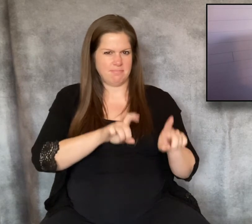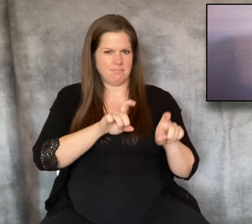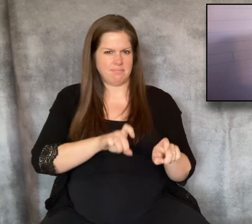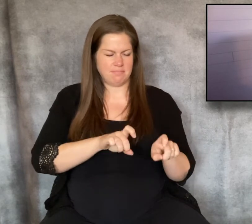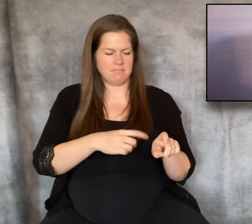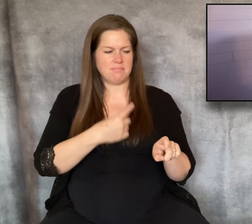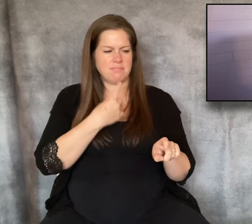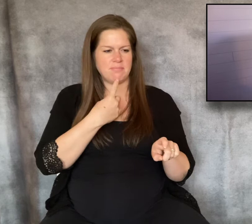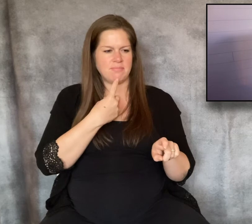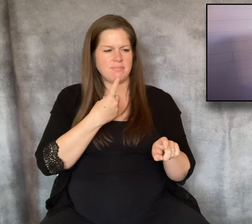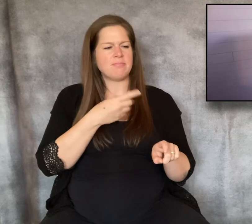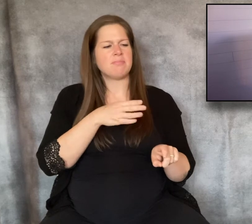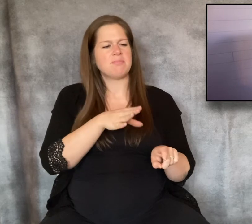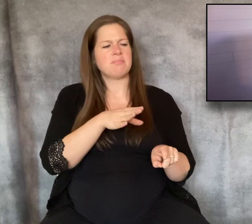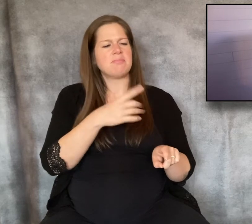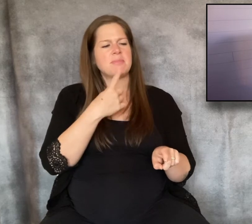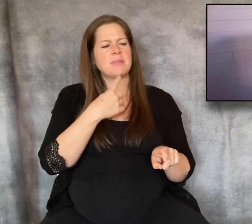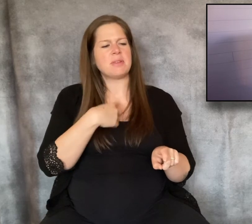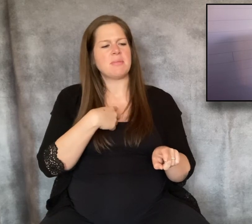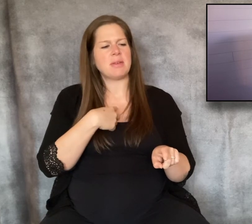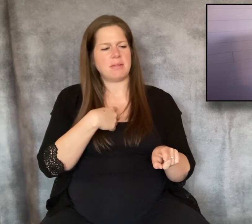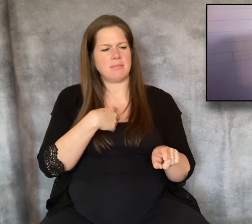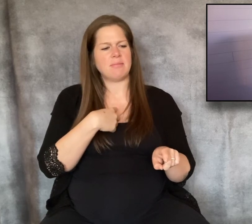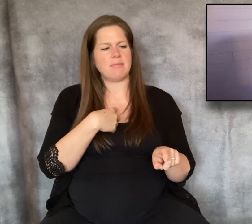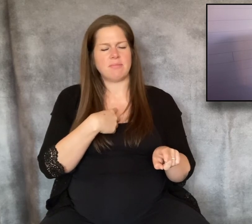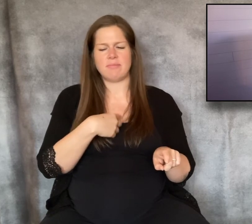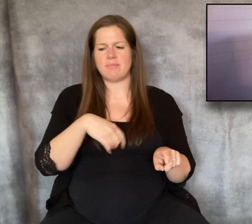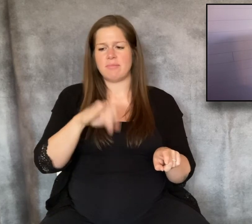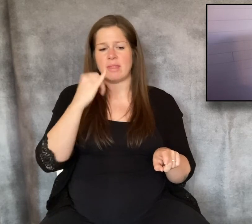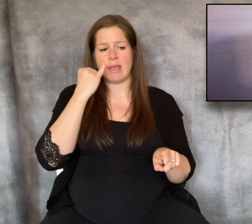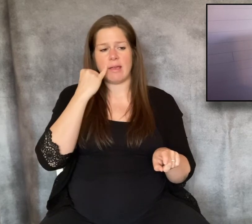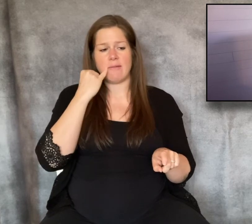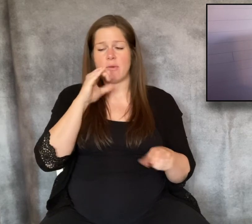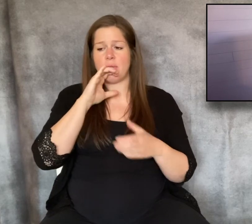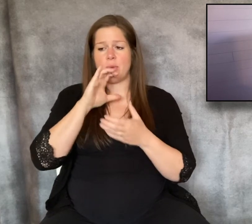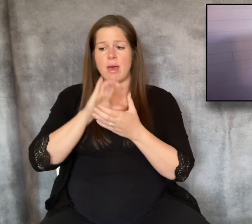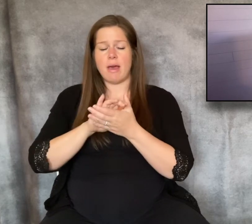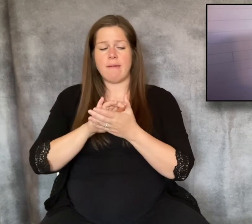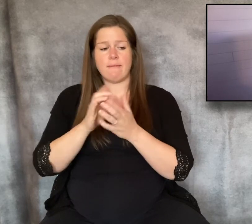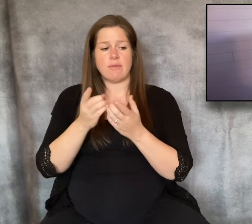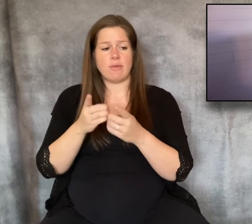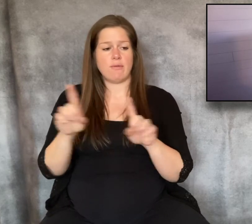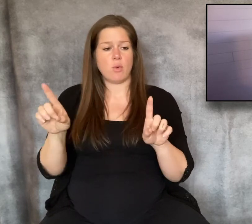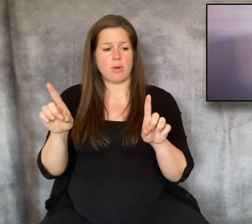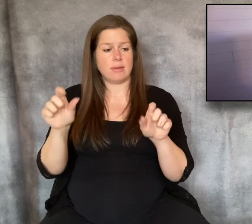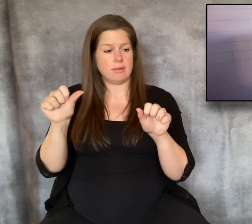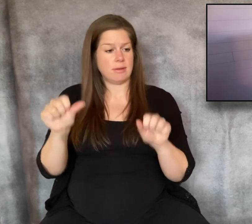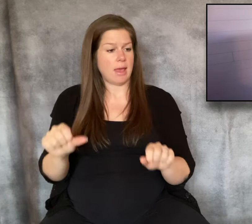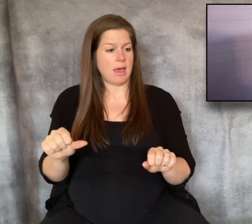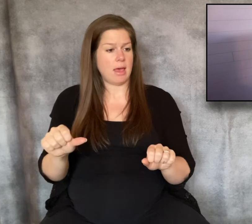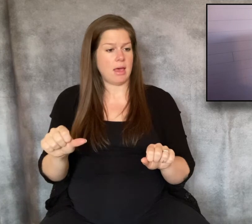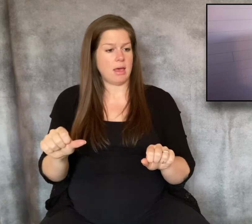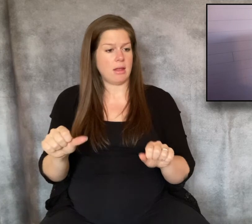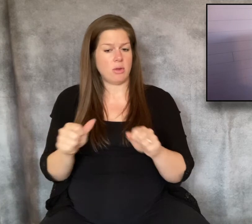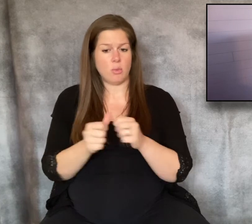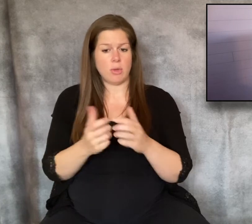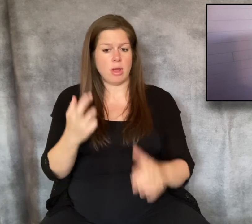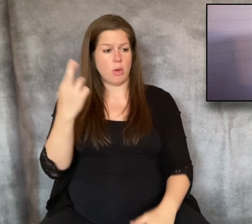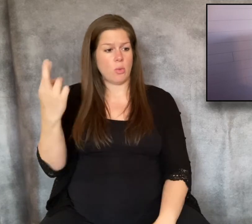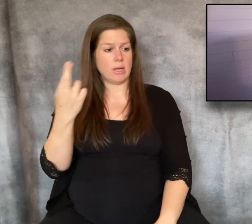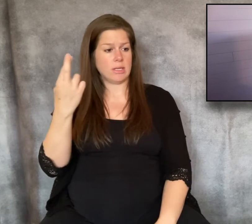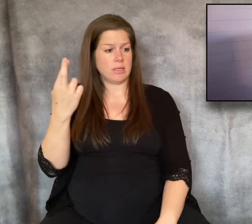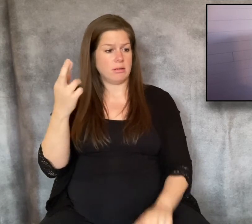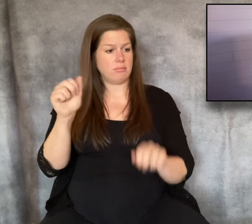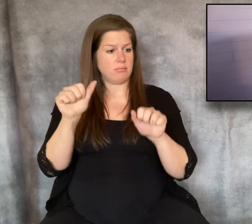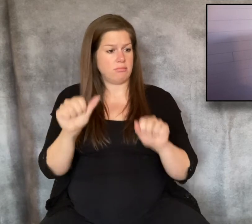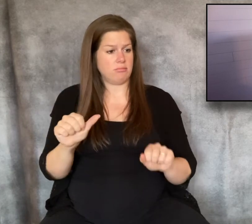him. Is it lawful to divorce one's wife for any cause? Now, divorce, much like